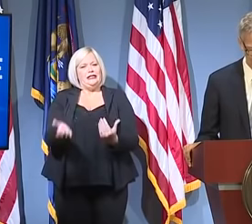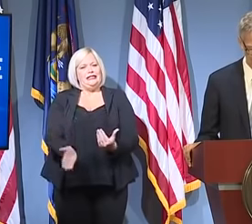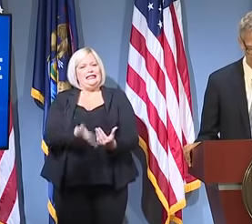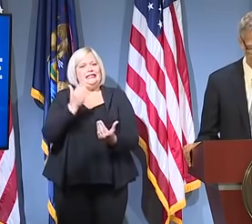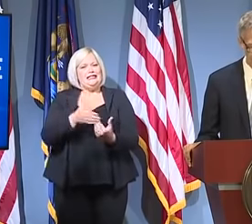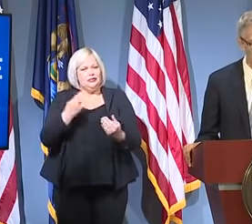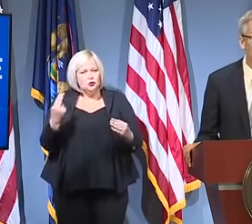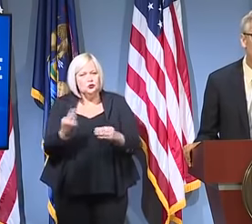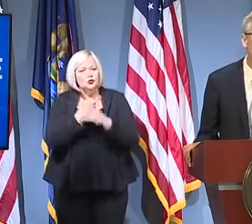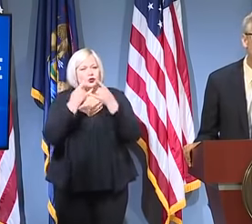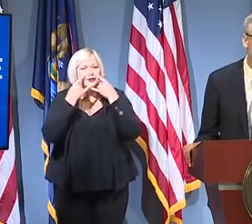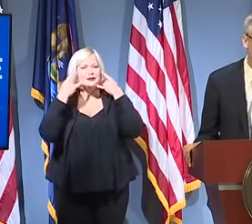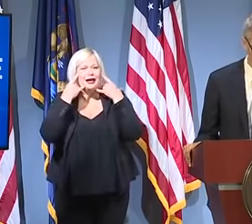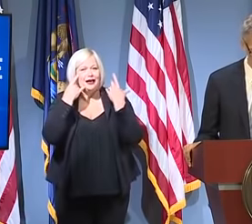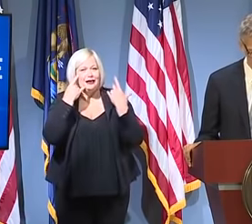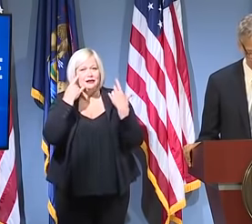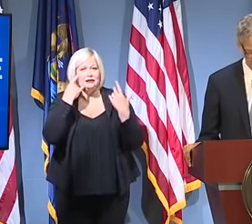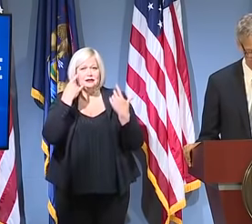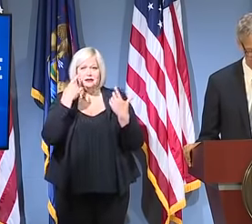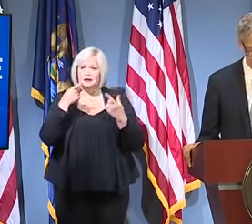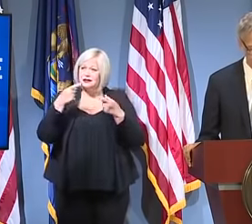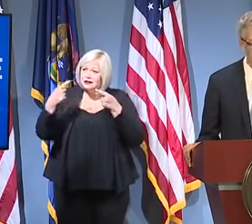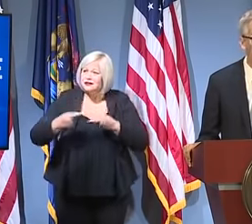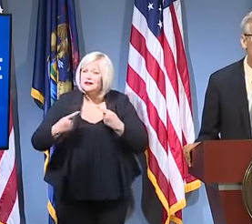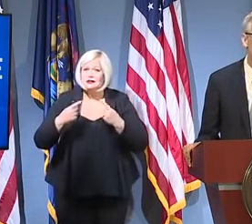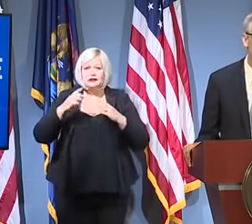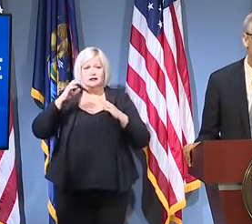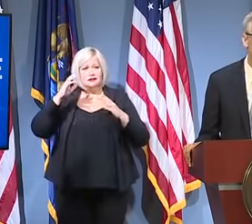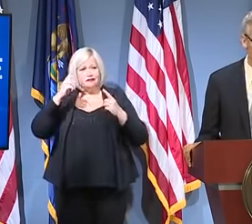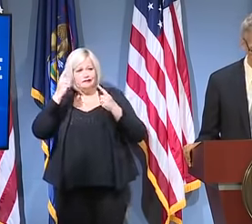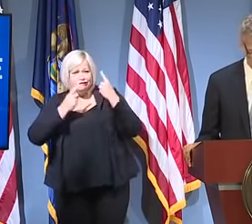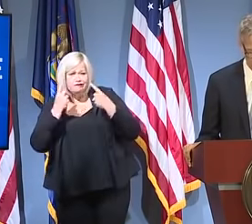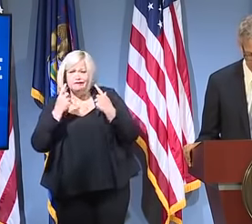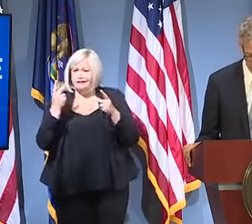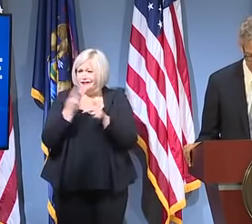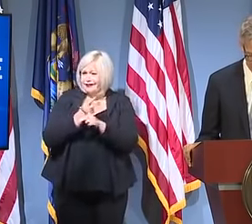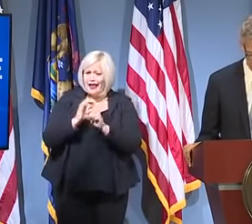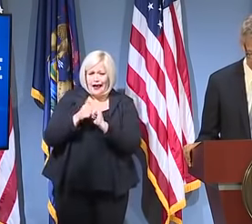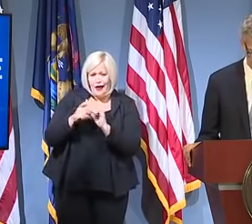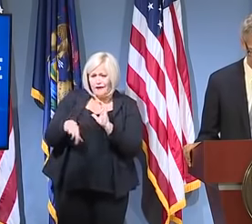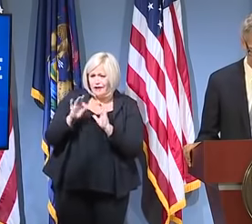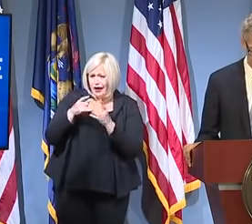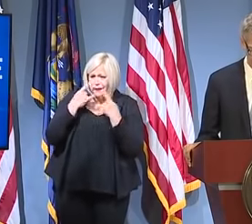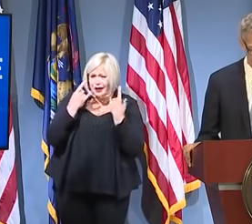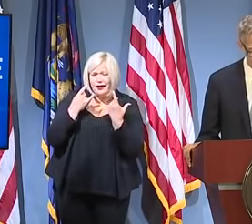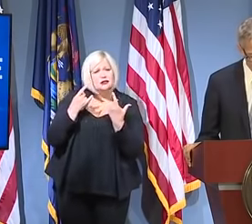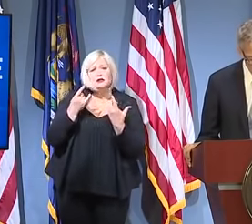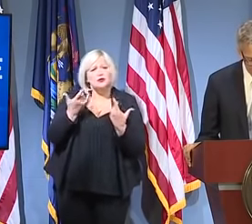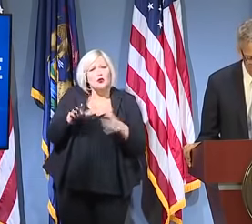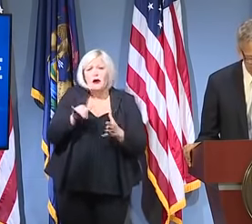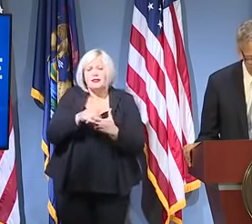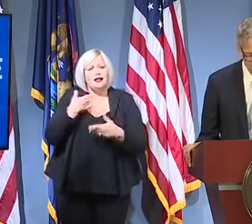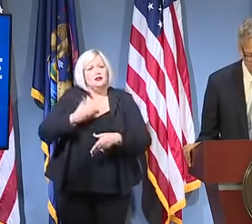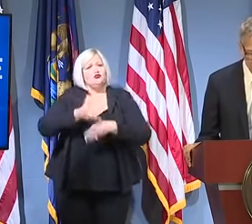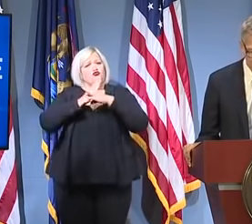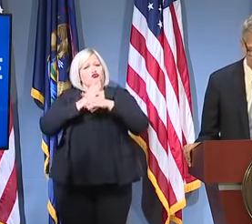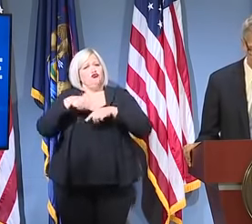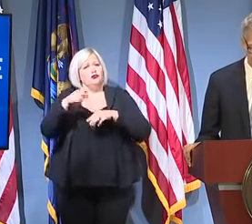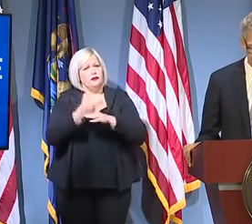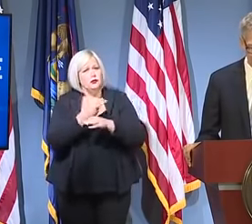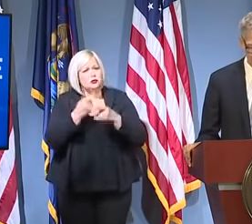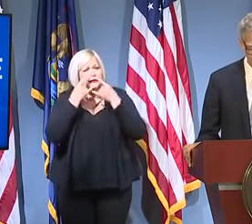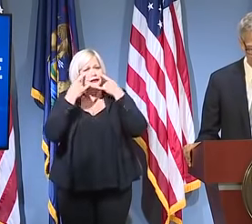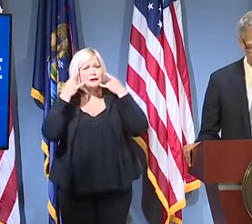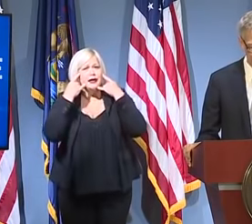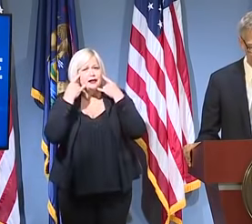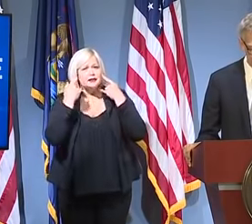responsibility. We should never have to wonder if we can afford a mask or find one. And as with so much